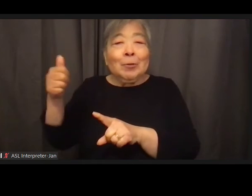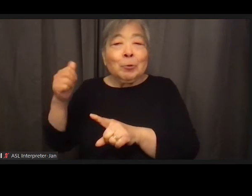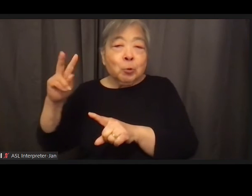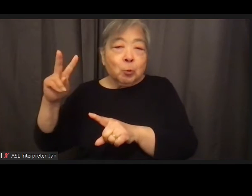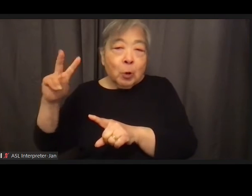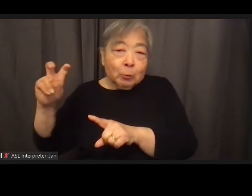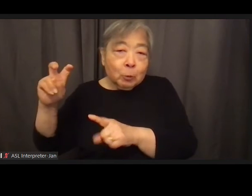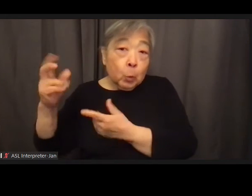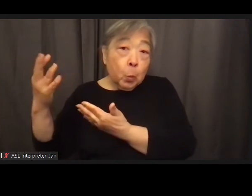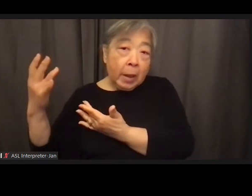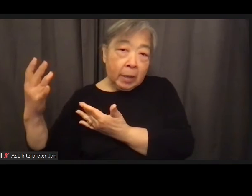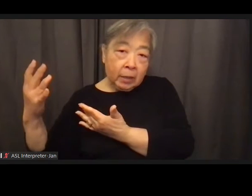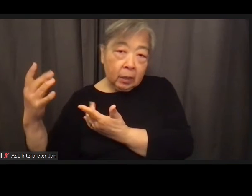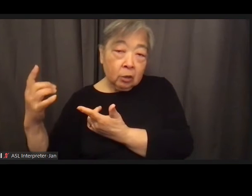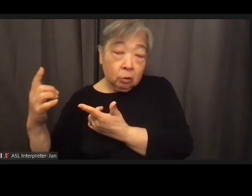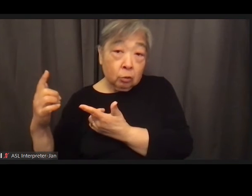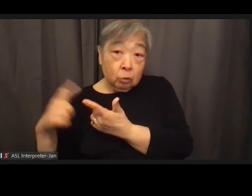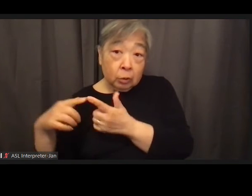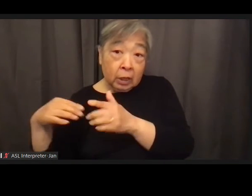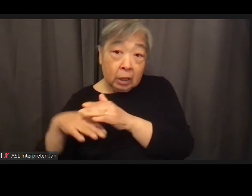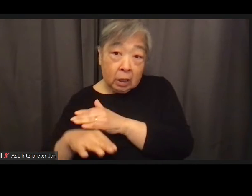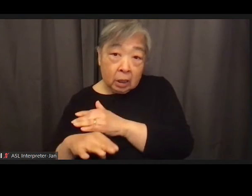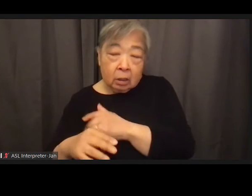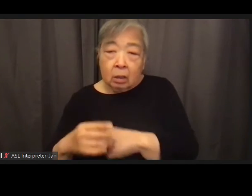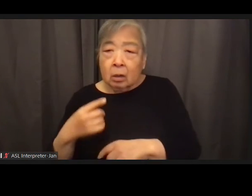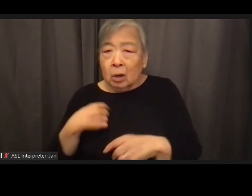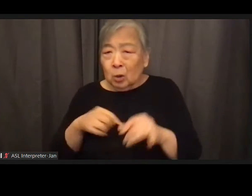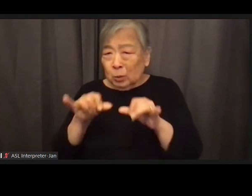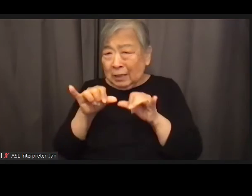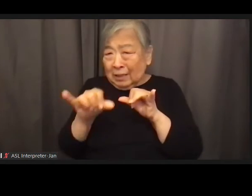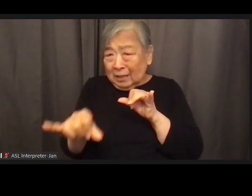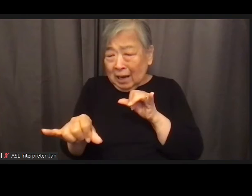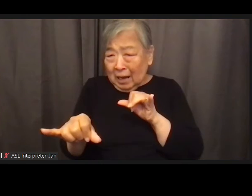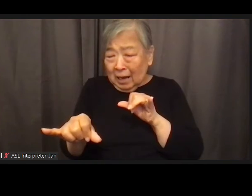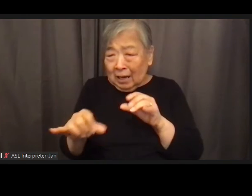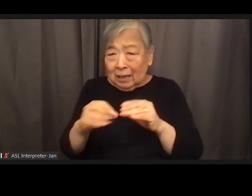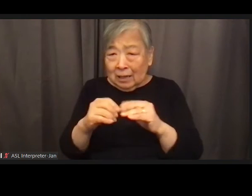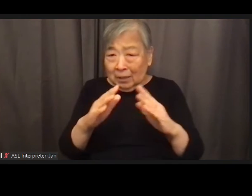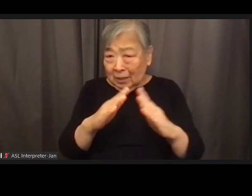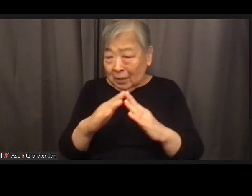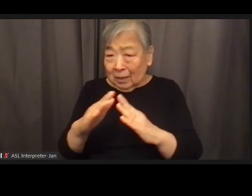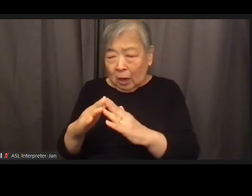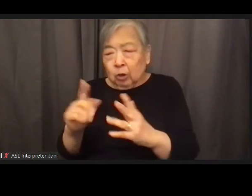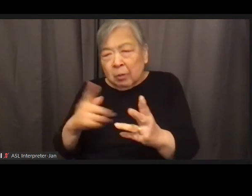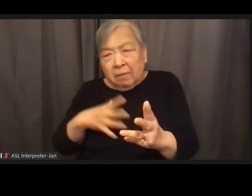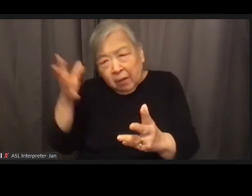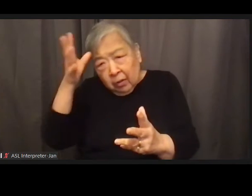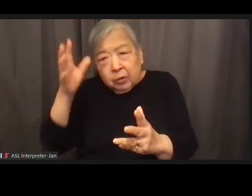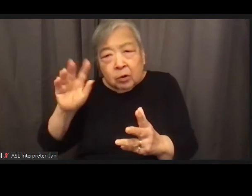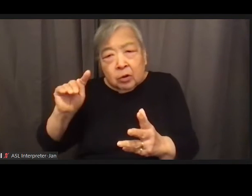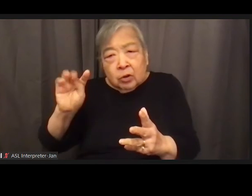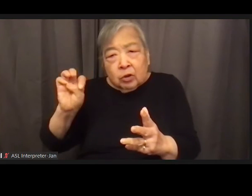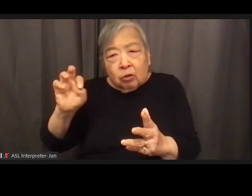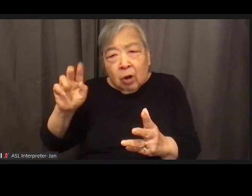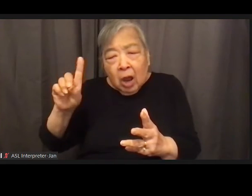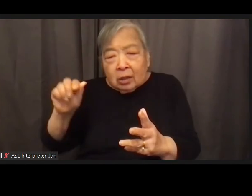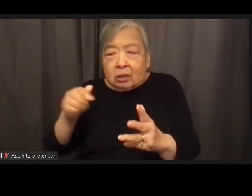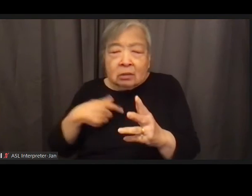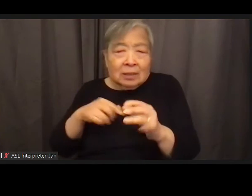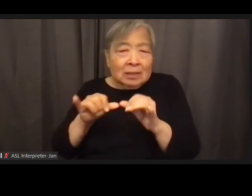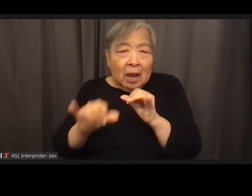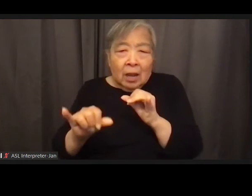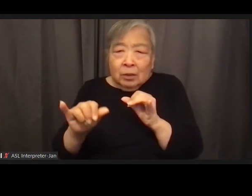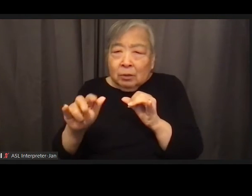And for the three more days that we stayed in the town of my father, Carrara, I had people come and hug me and